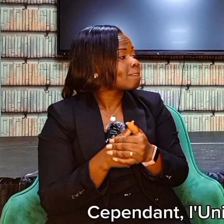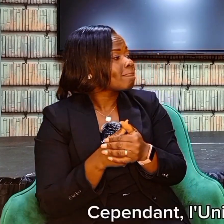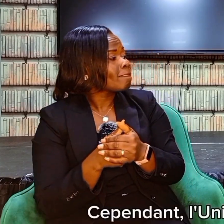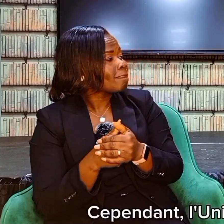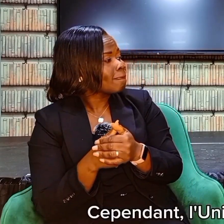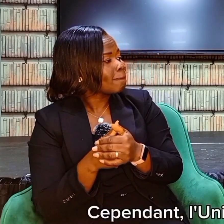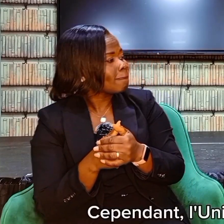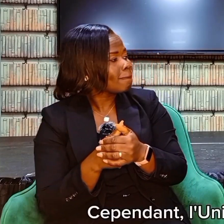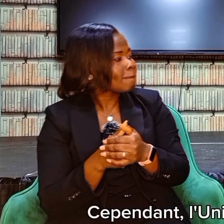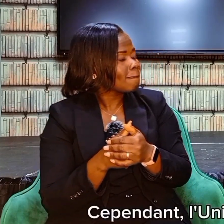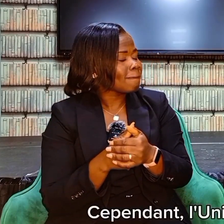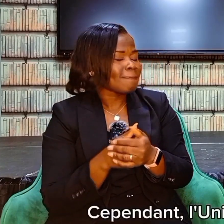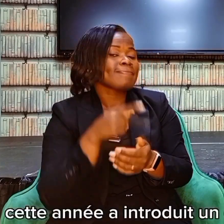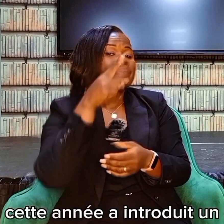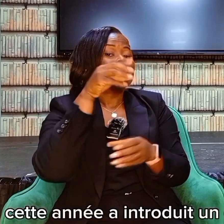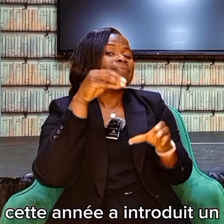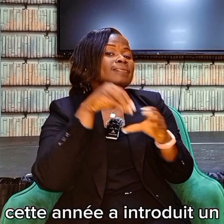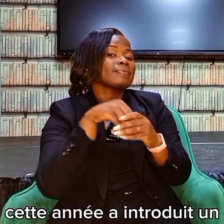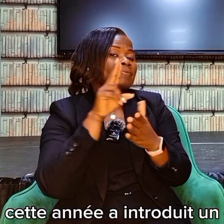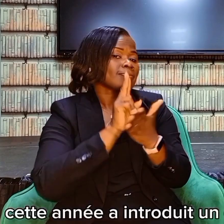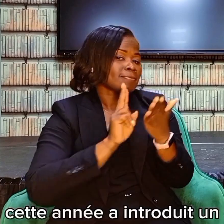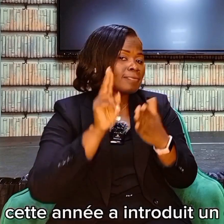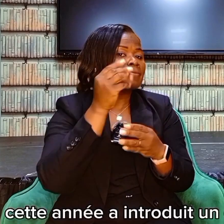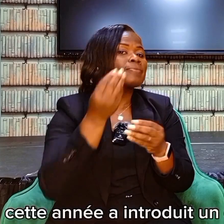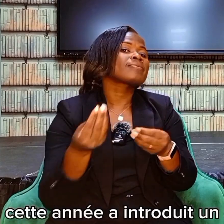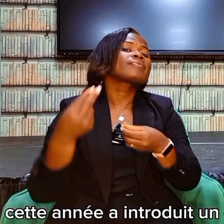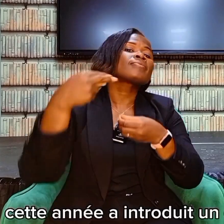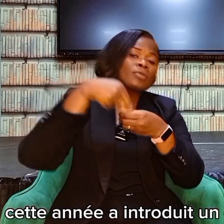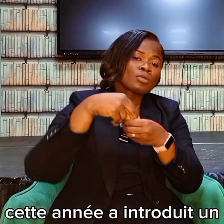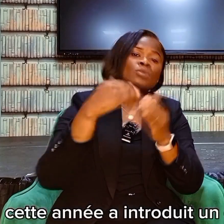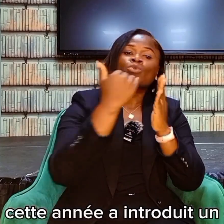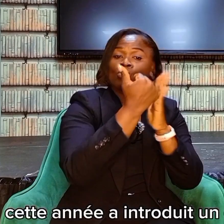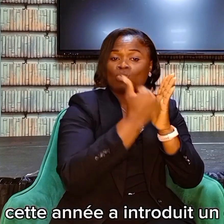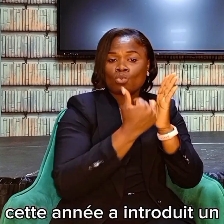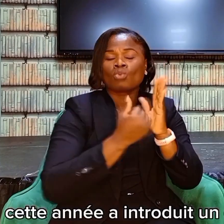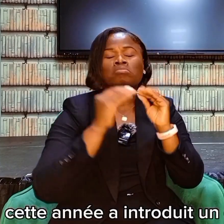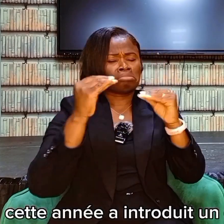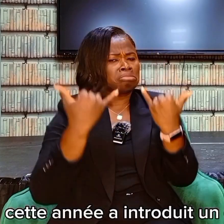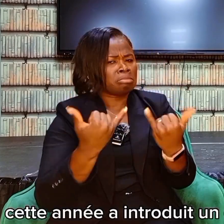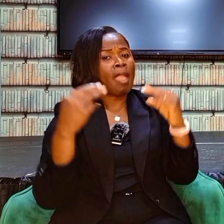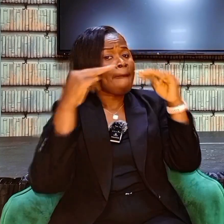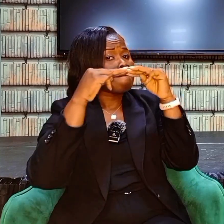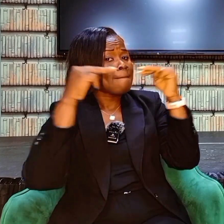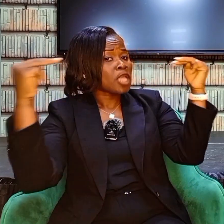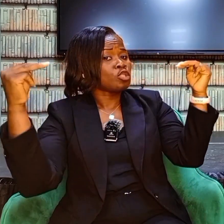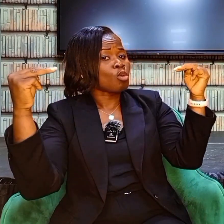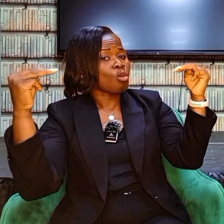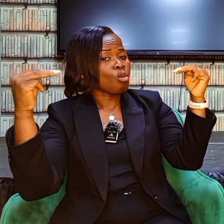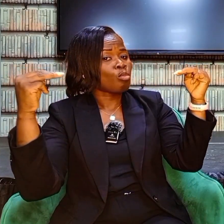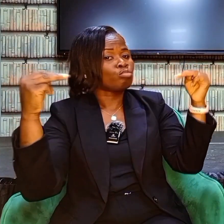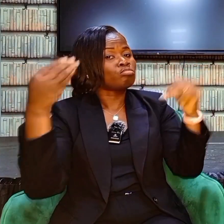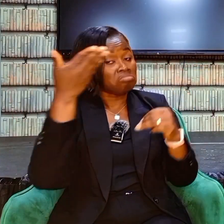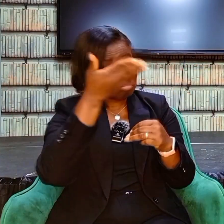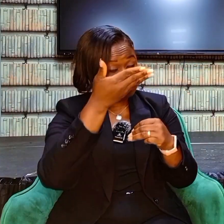However, Chamberlain University this year introduced a course in Master of Science